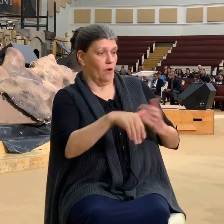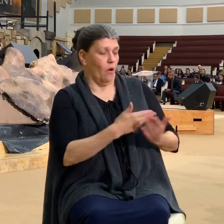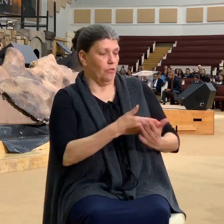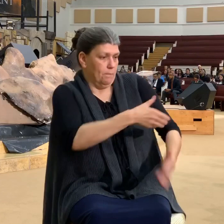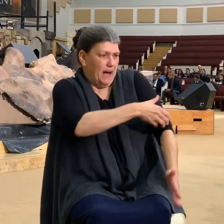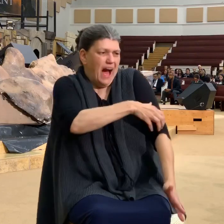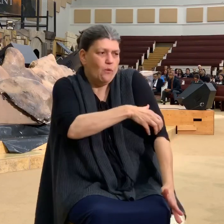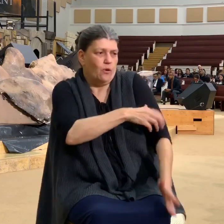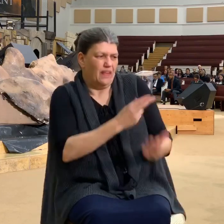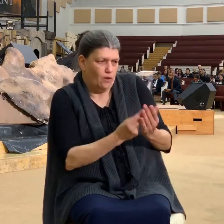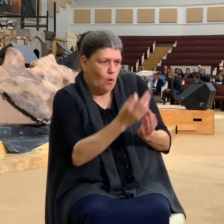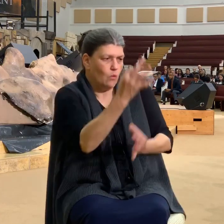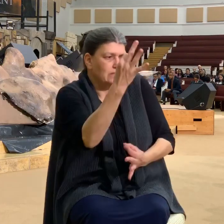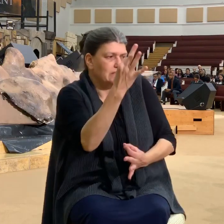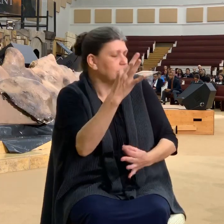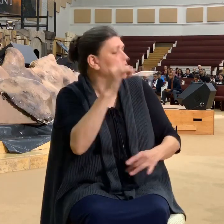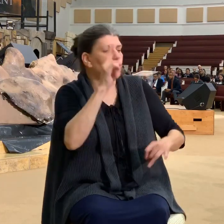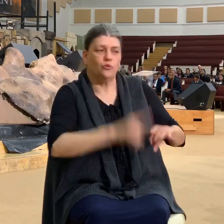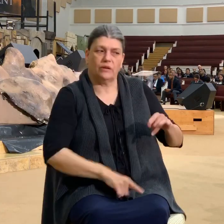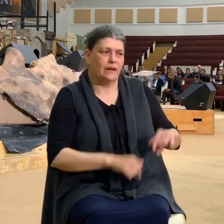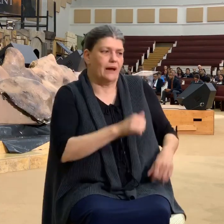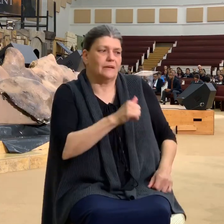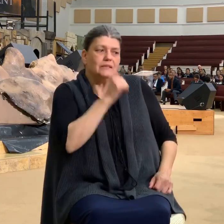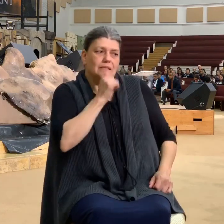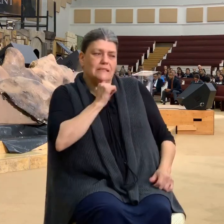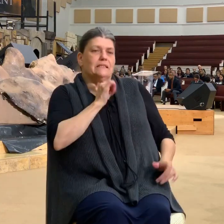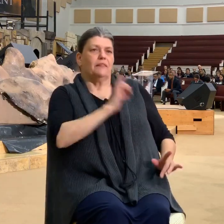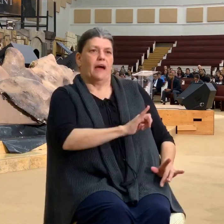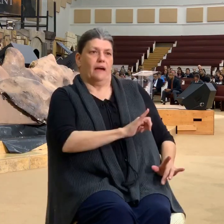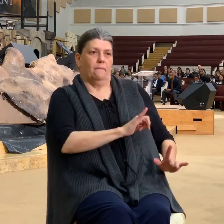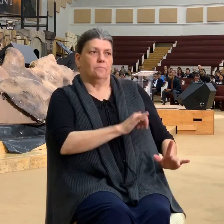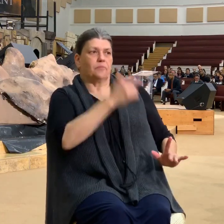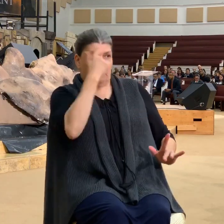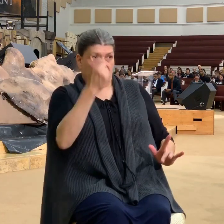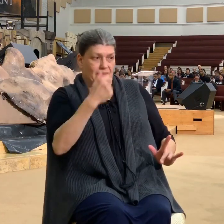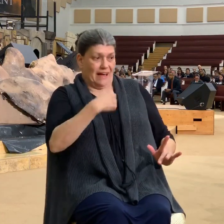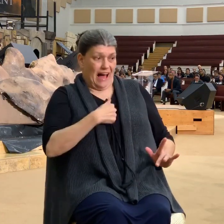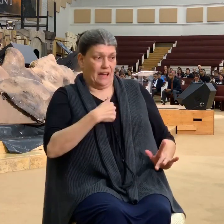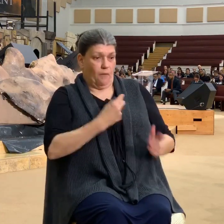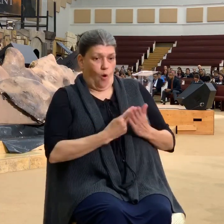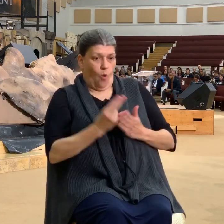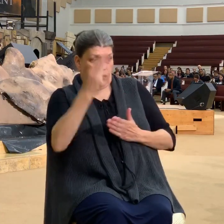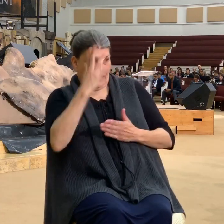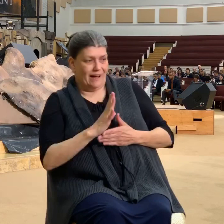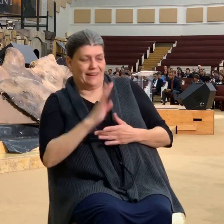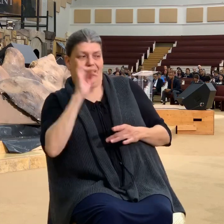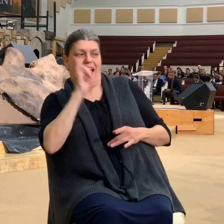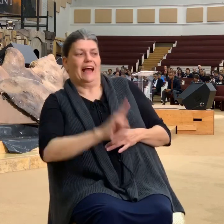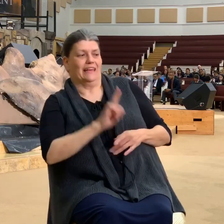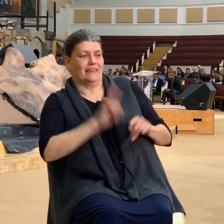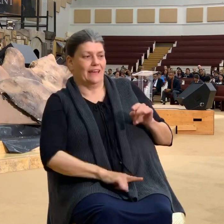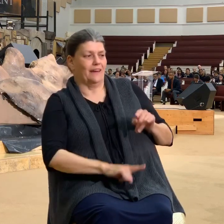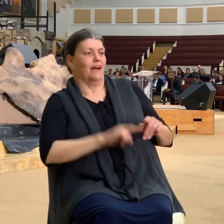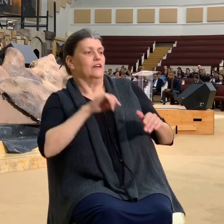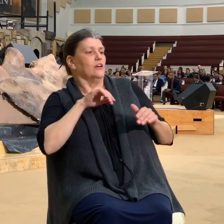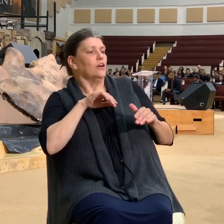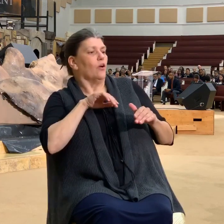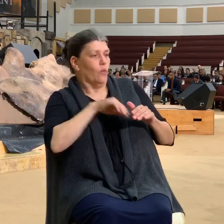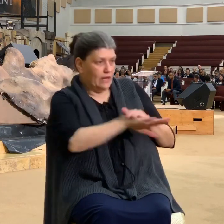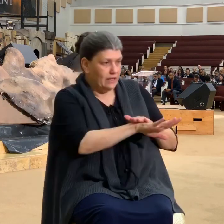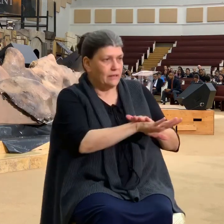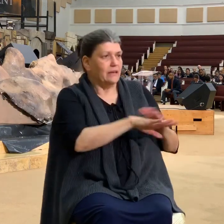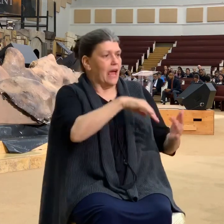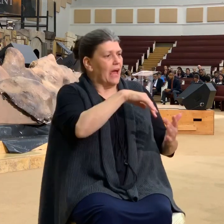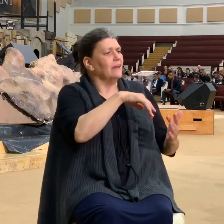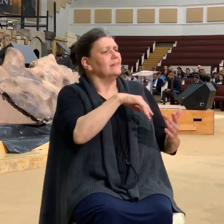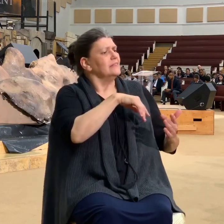not going to be able to suffer that, because I'm a holy God, and I'm not going to be able to dwell with your rebellion and the attitude that